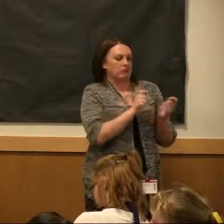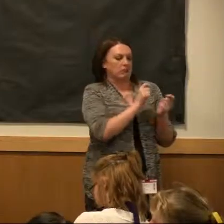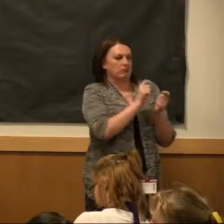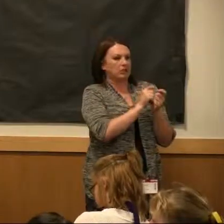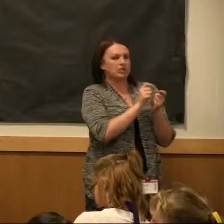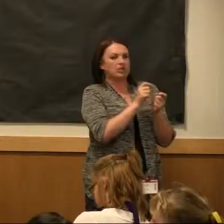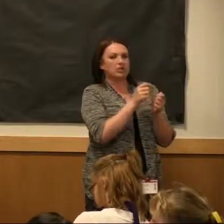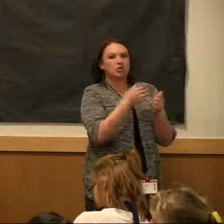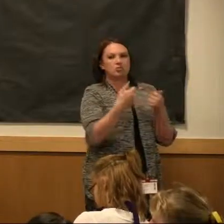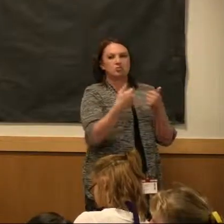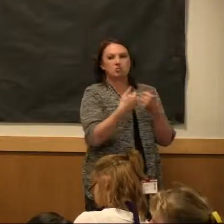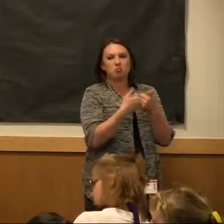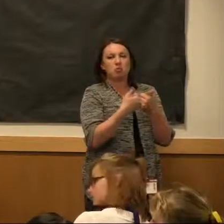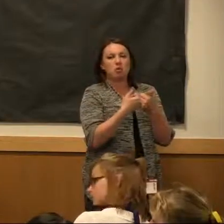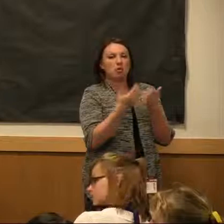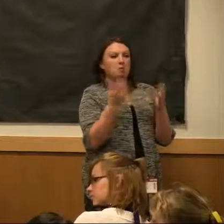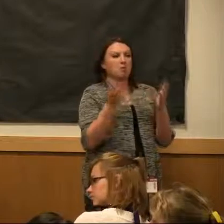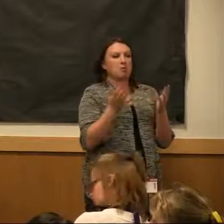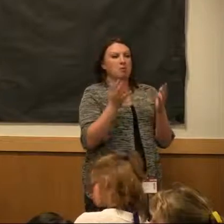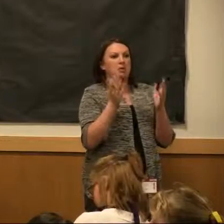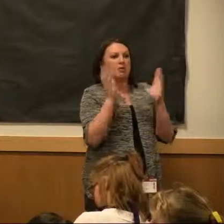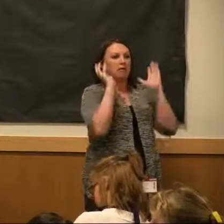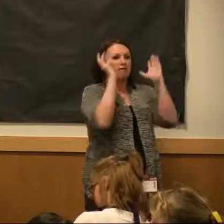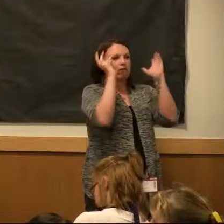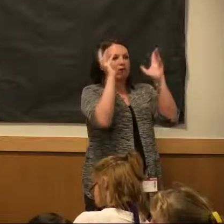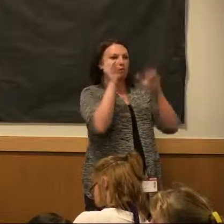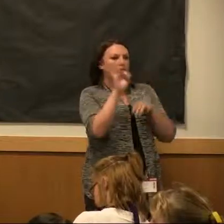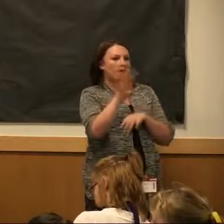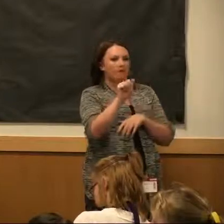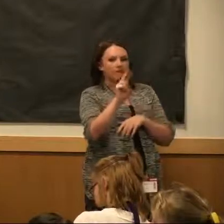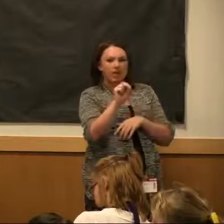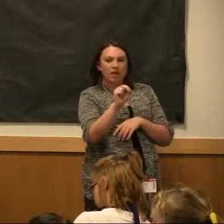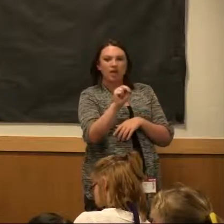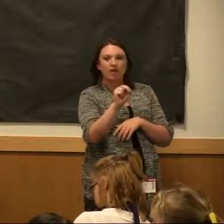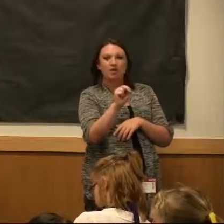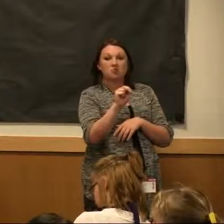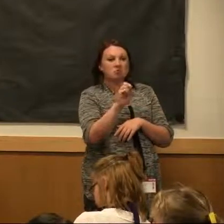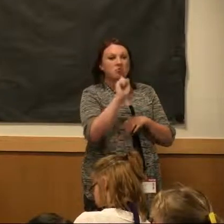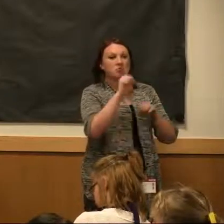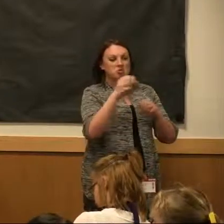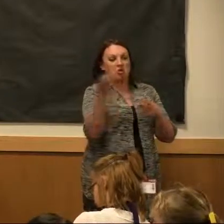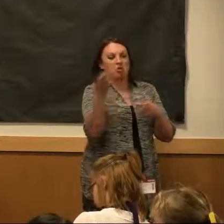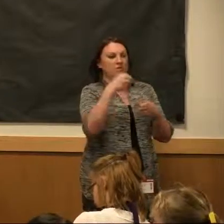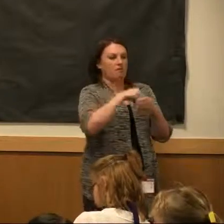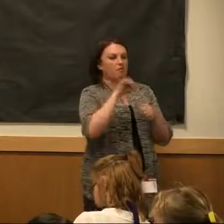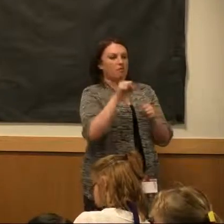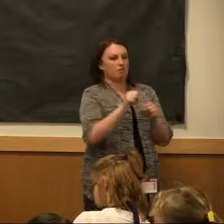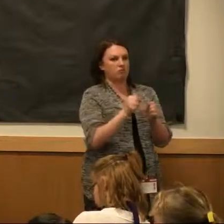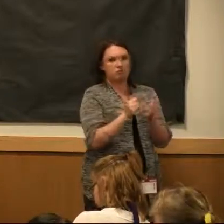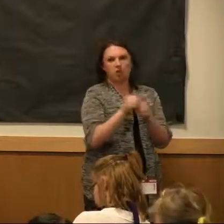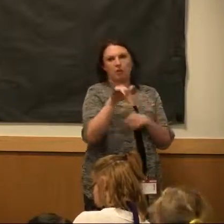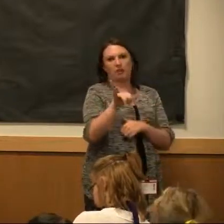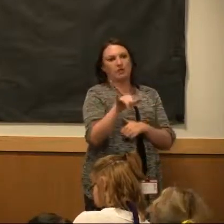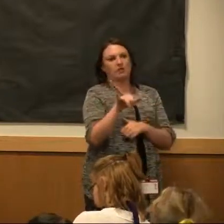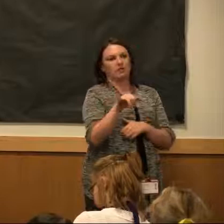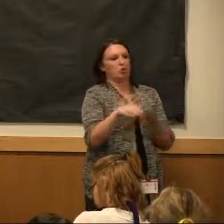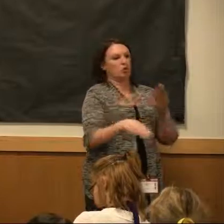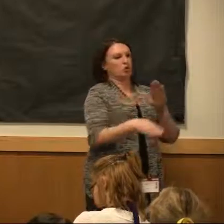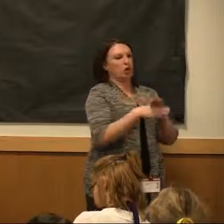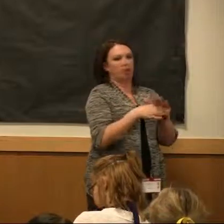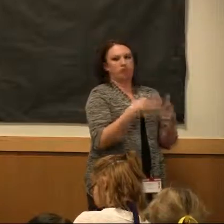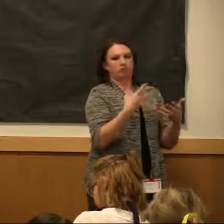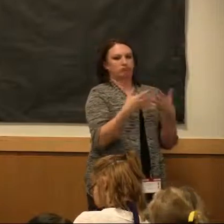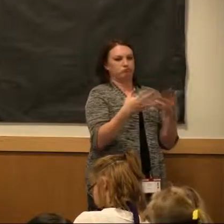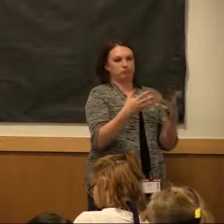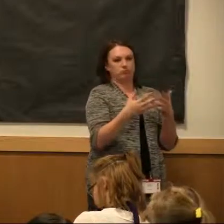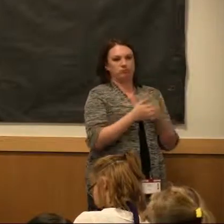fan, and you really know the sport of volleyball, you could get involved as a volleyball official or a soccer official with your school's